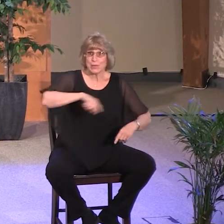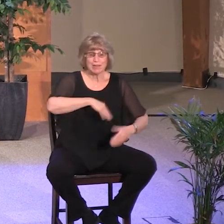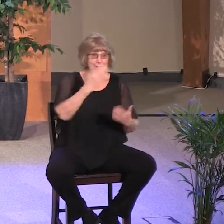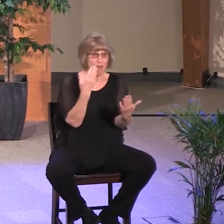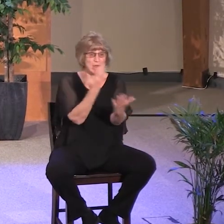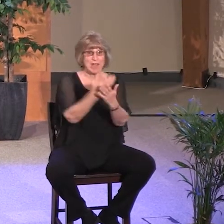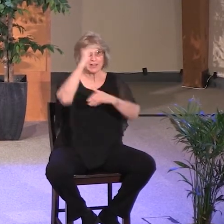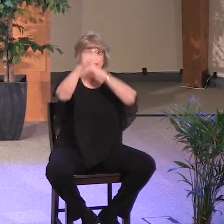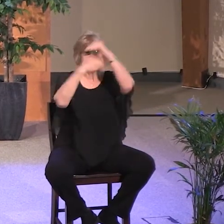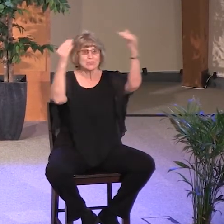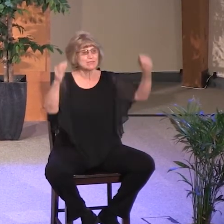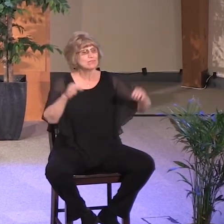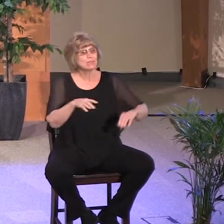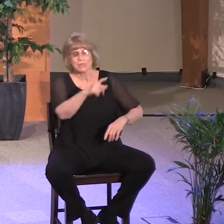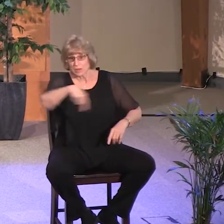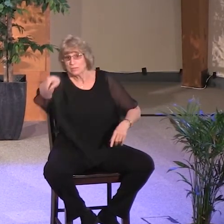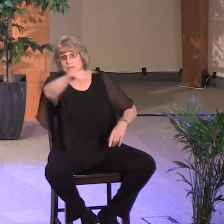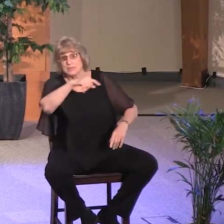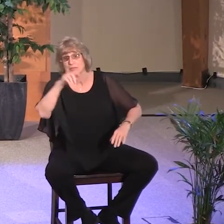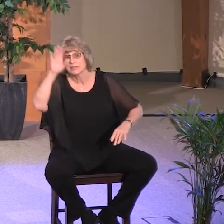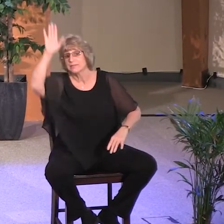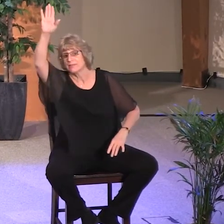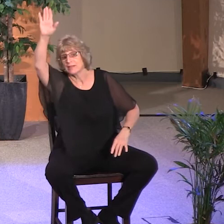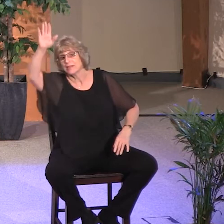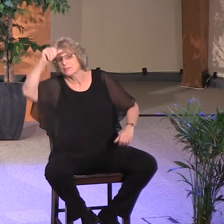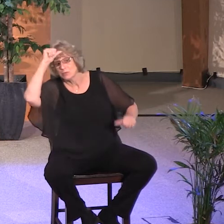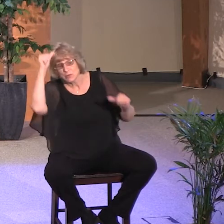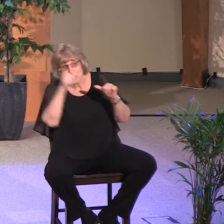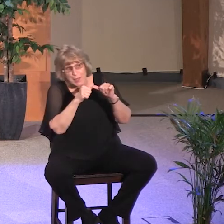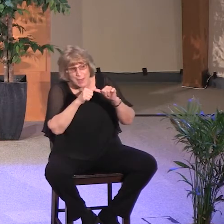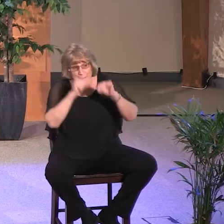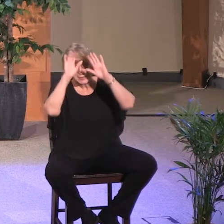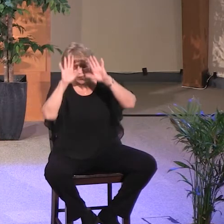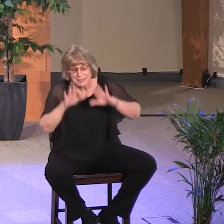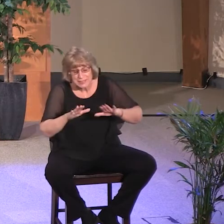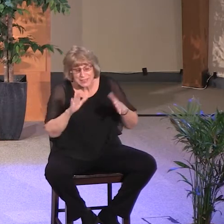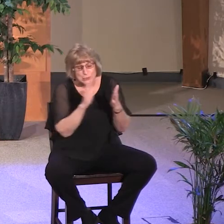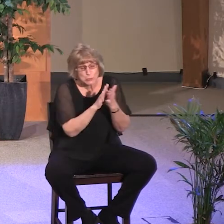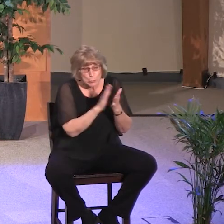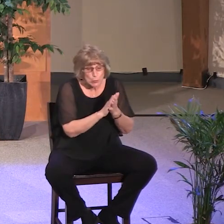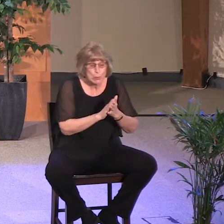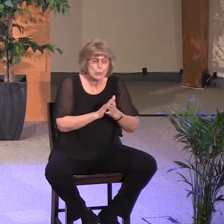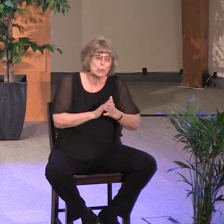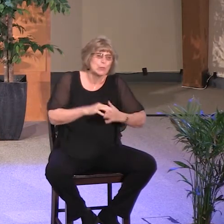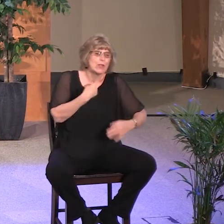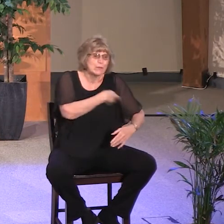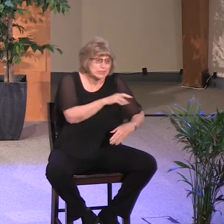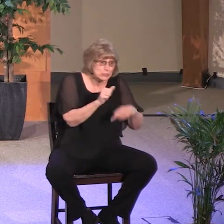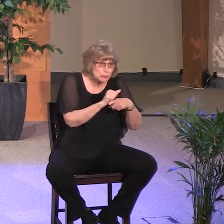of hands, how many remember from Sunday school or religious training being taught about